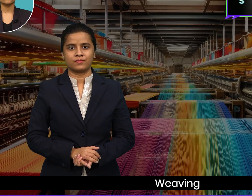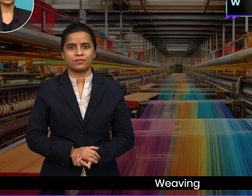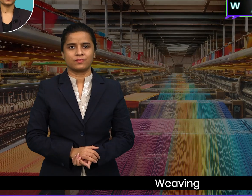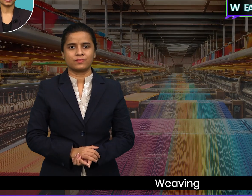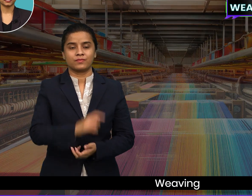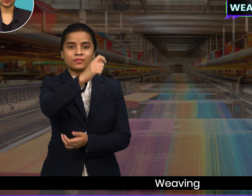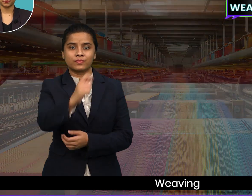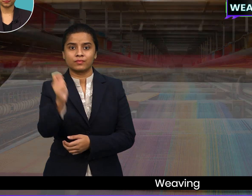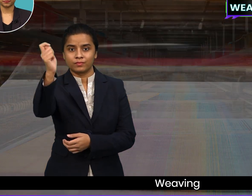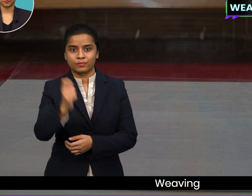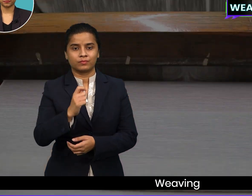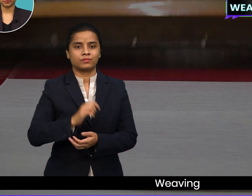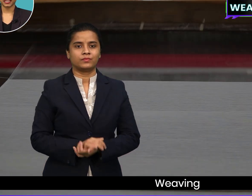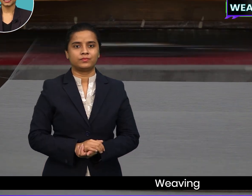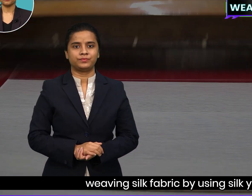Weaving.